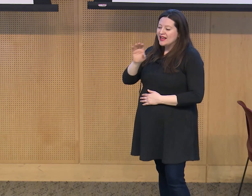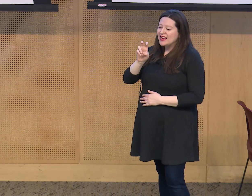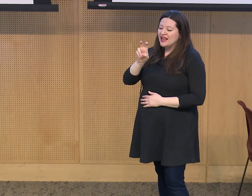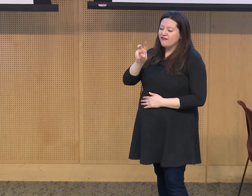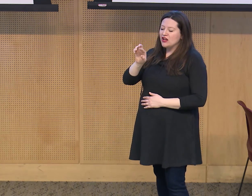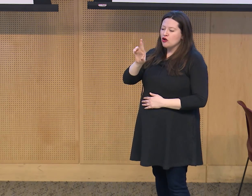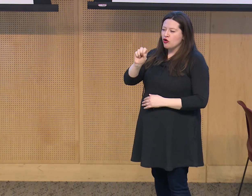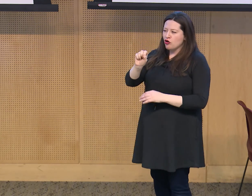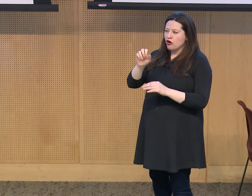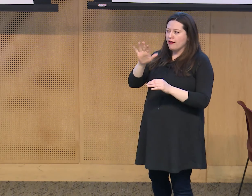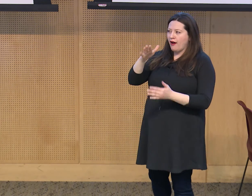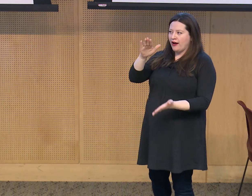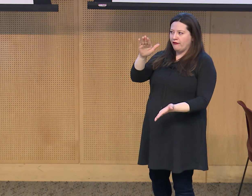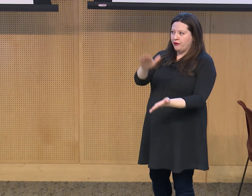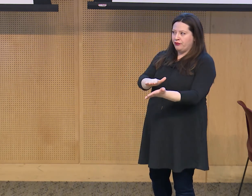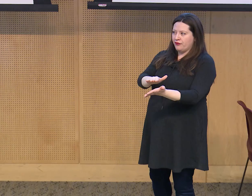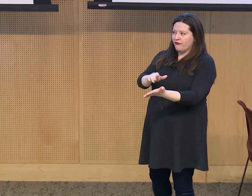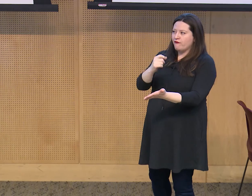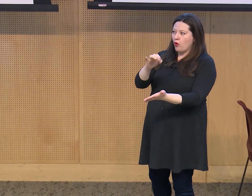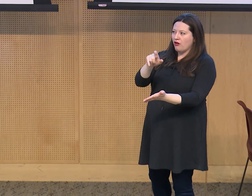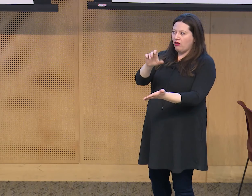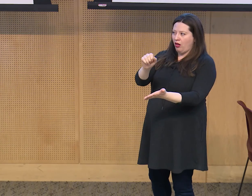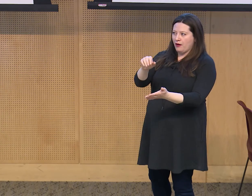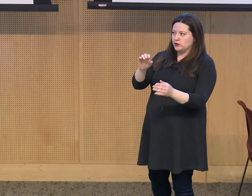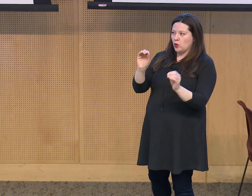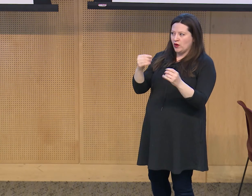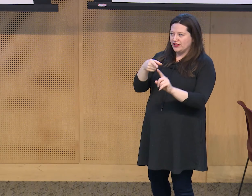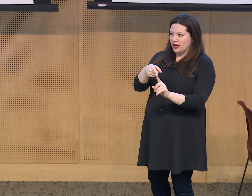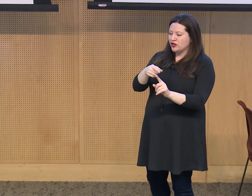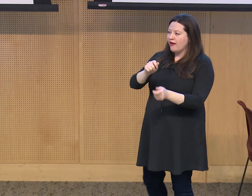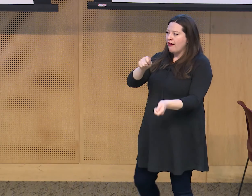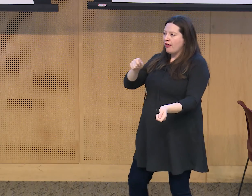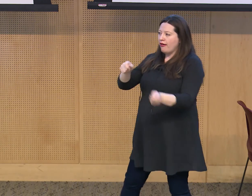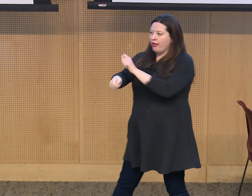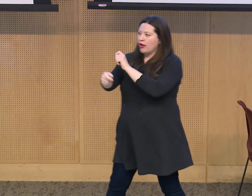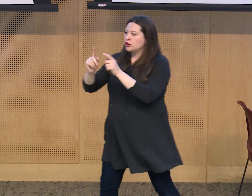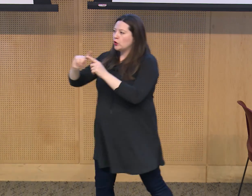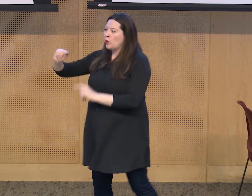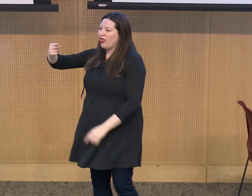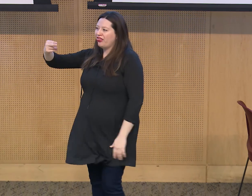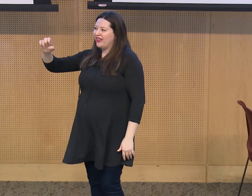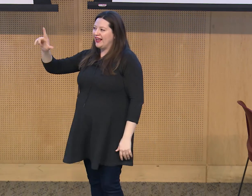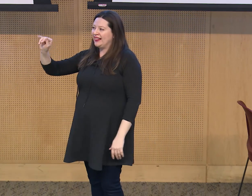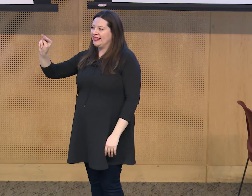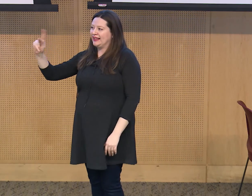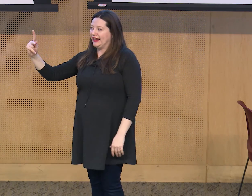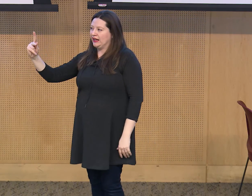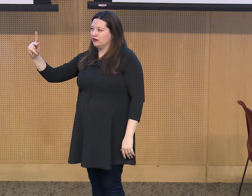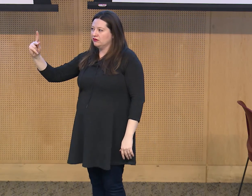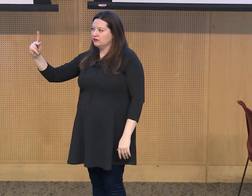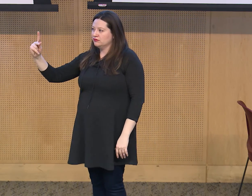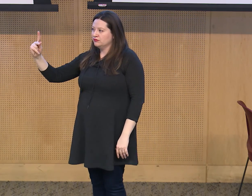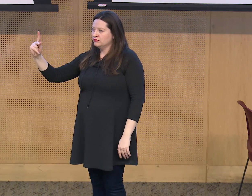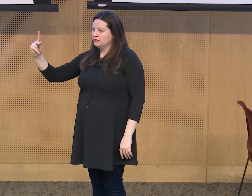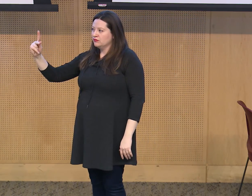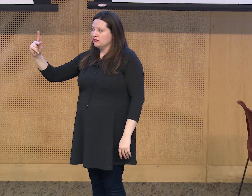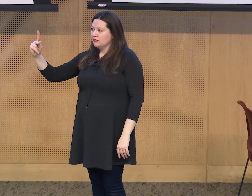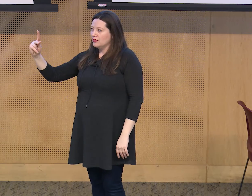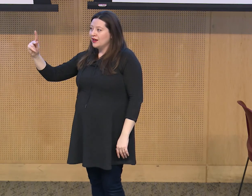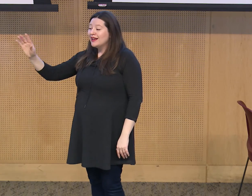in 2008 or 9. EVR kind of shrank for club organizations, and